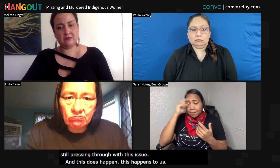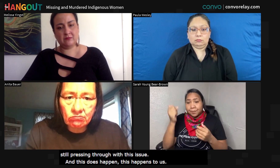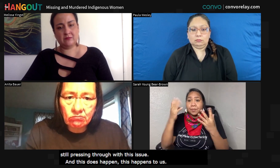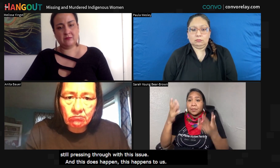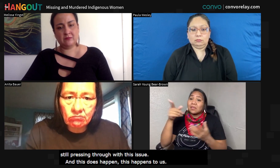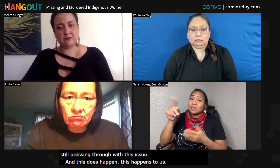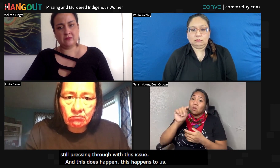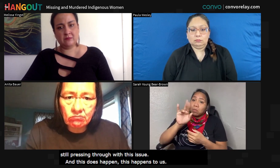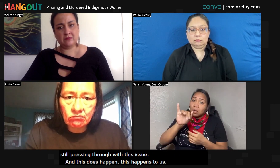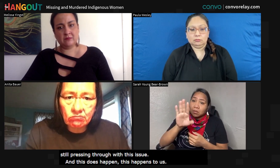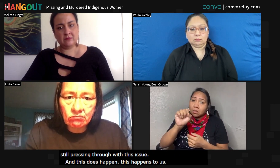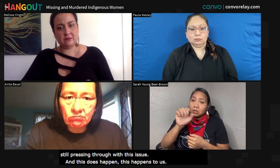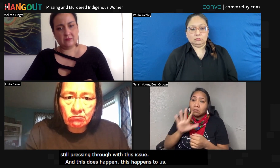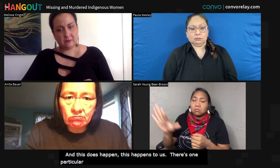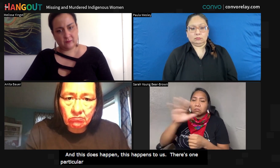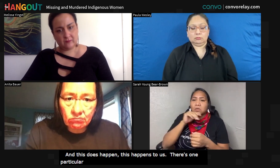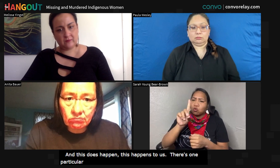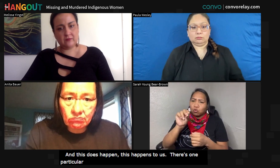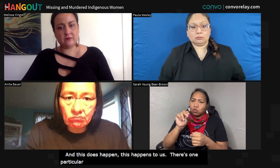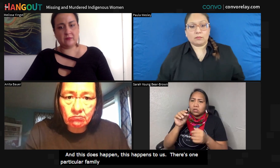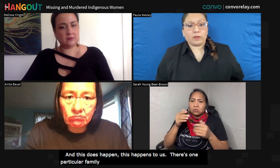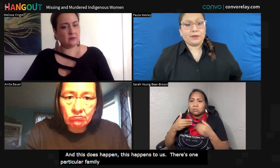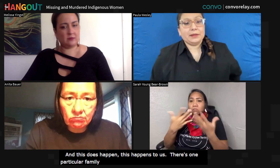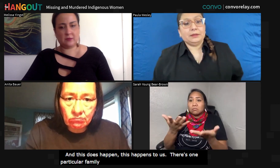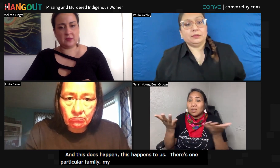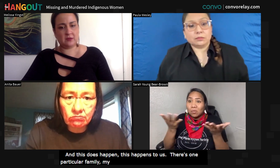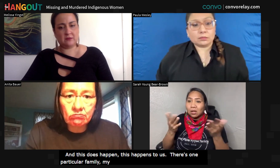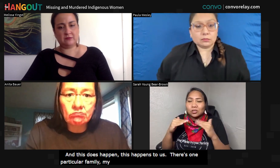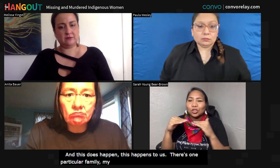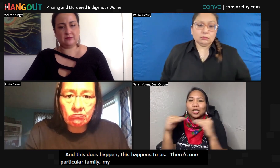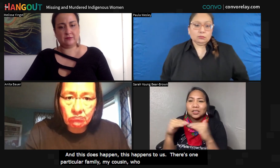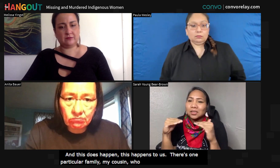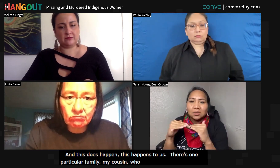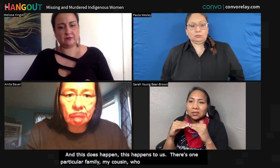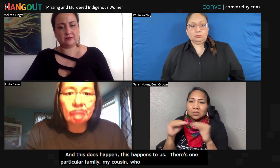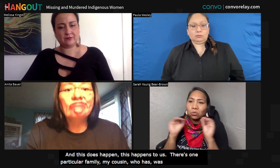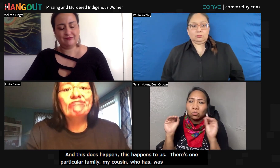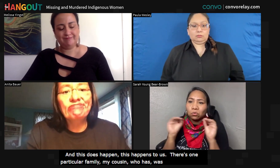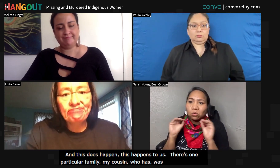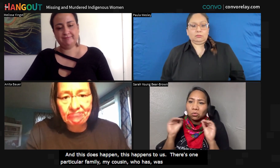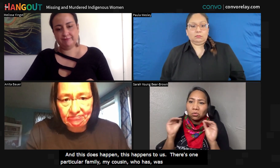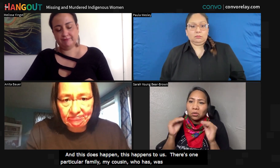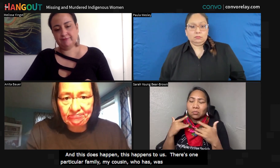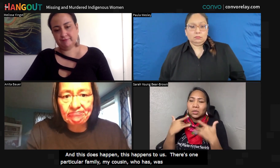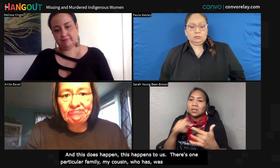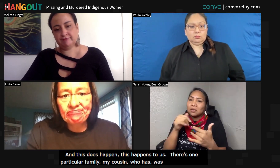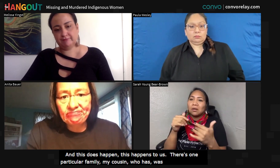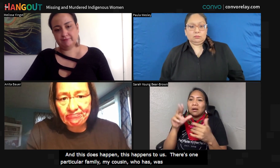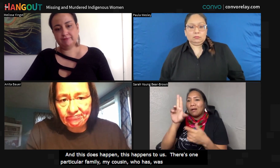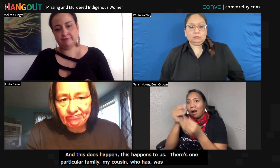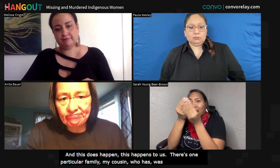cousin, who was murdered. There's tribes all over that are not given,